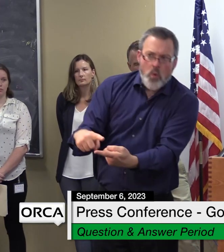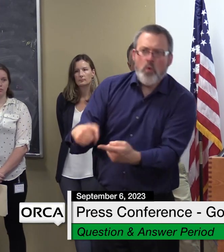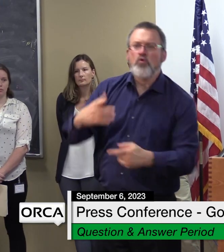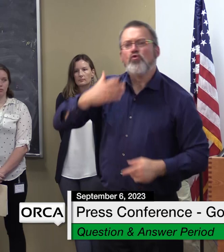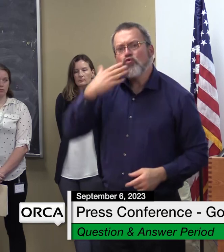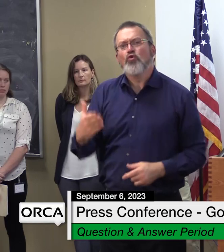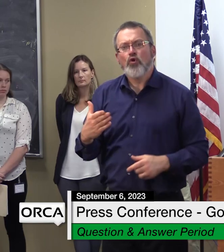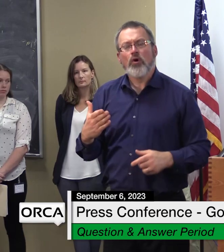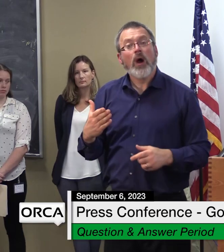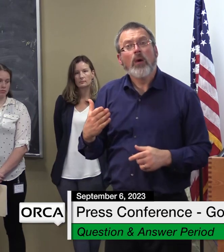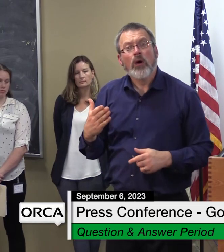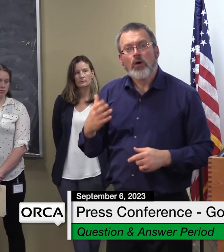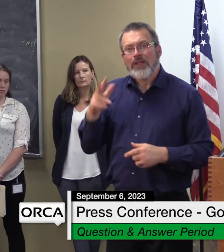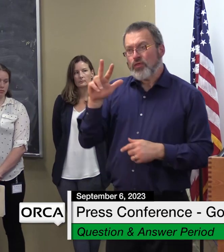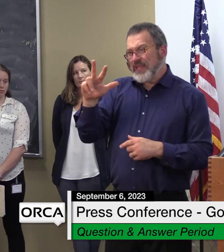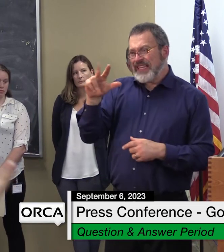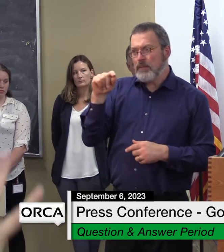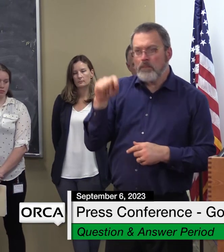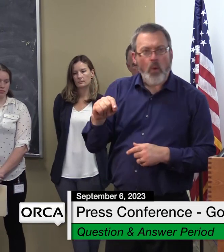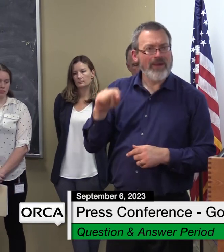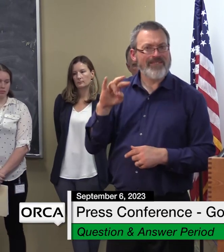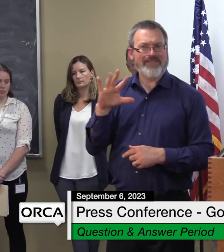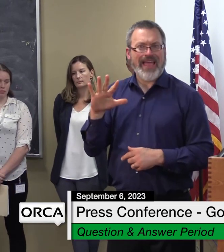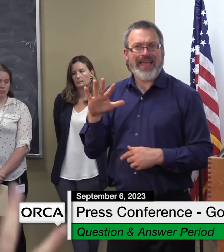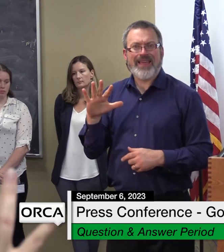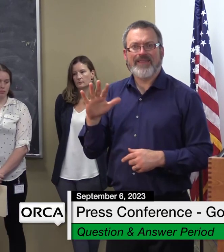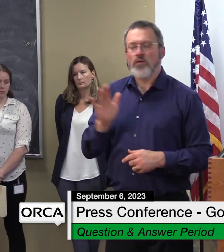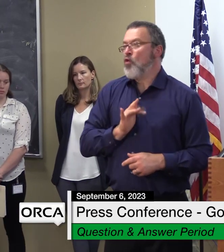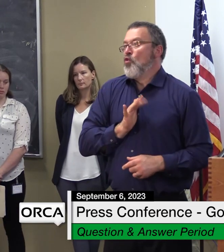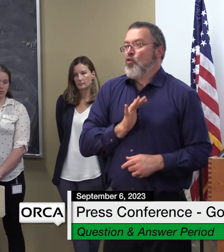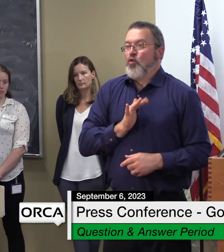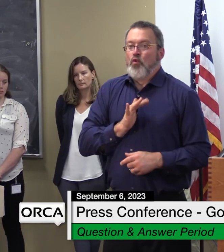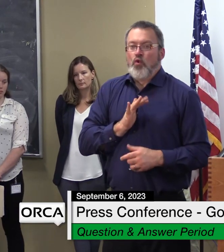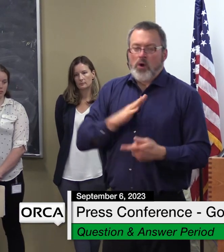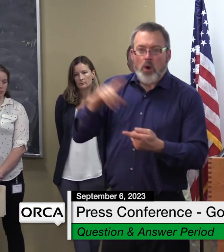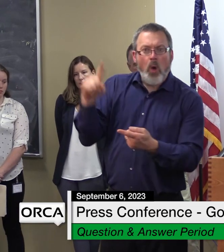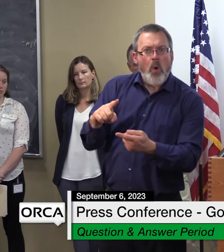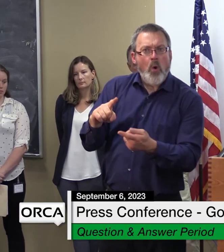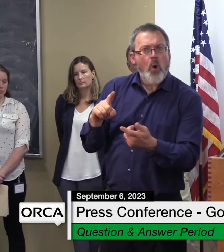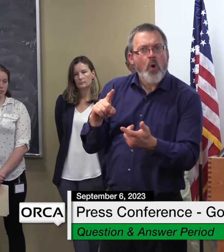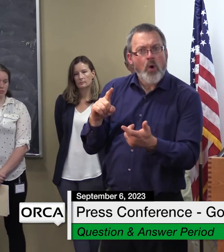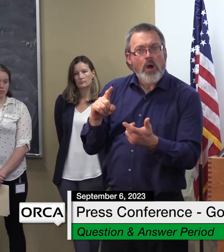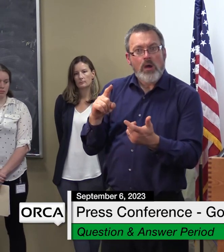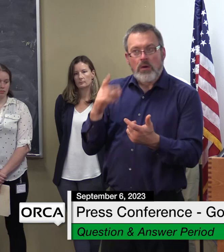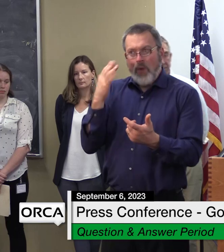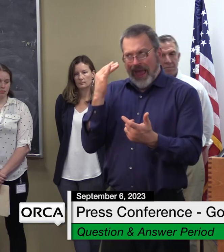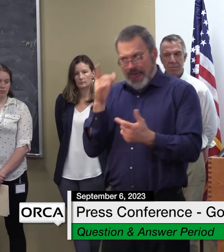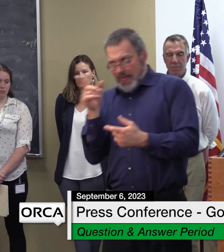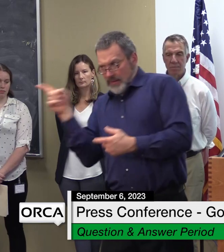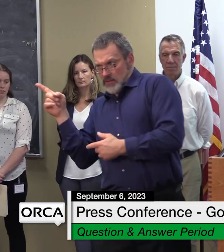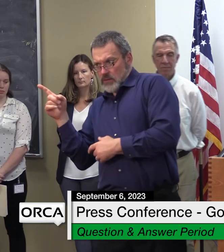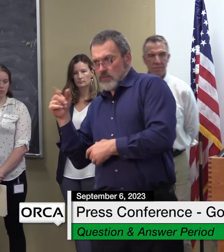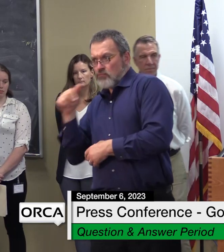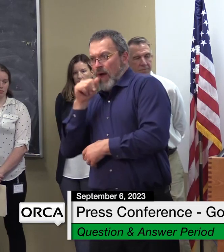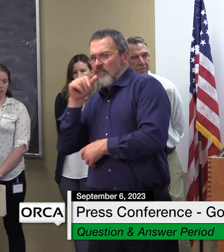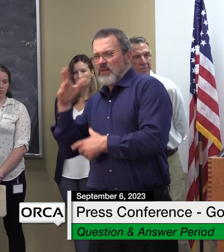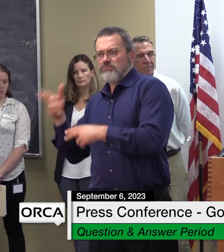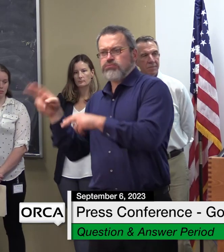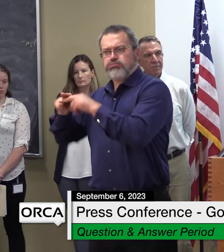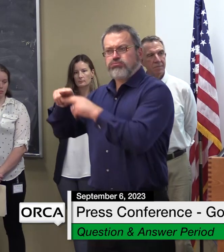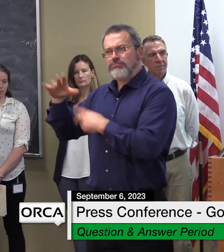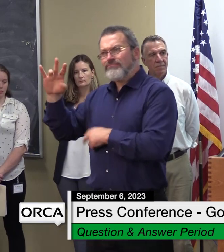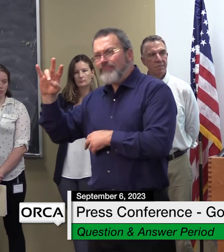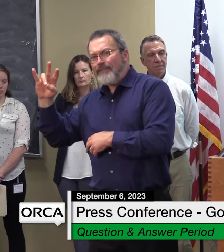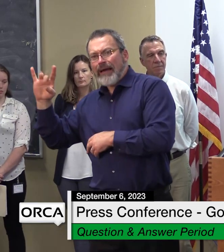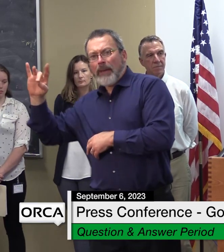3.75%. So that's decent compared to the private sector. Granted, the first thing a farmer will tell you is